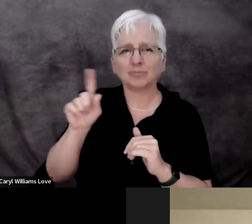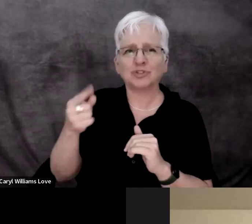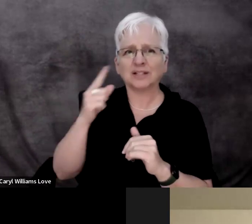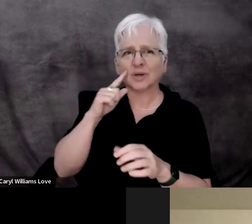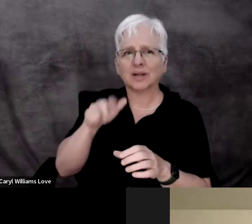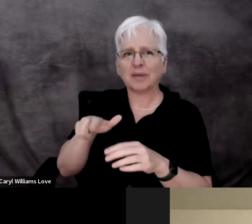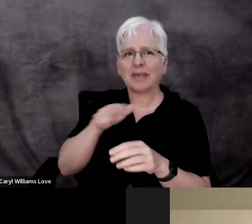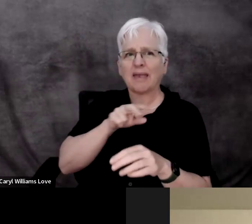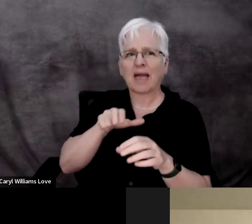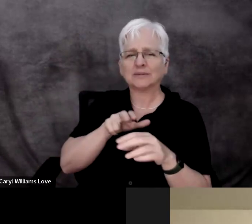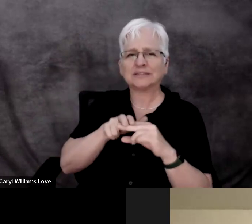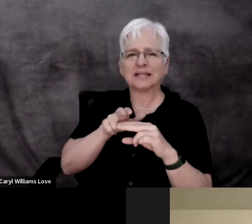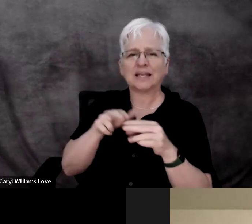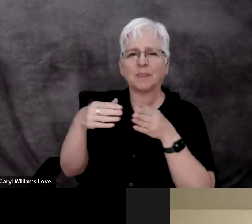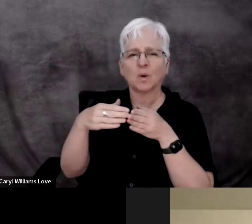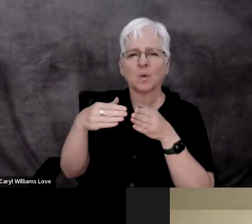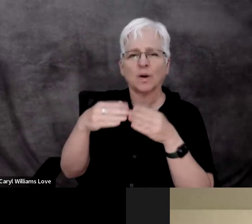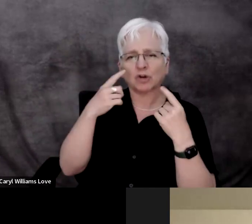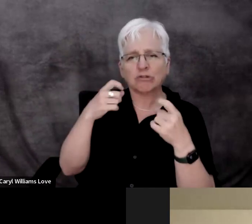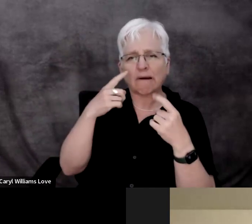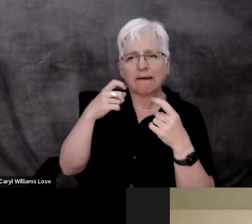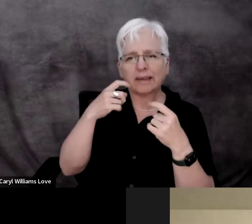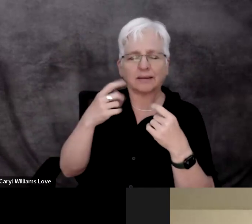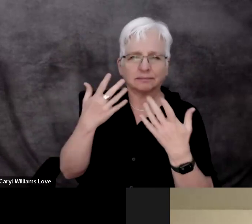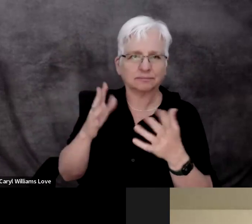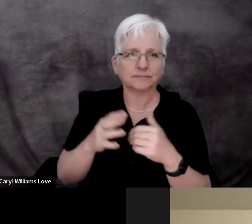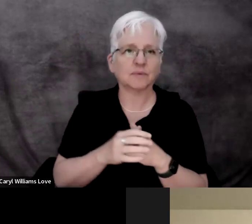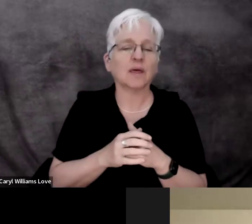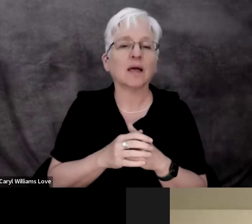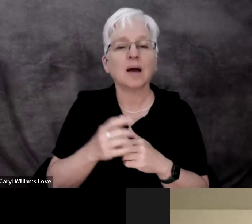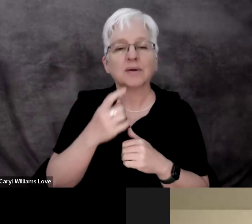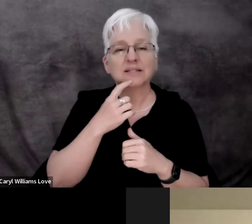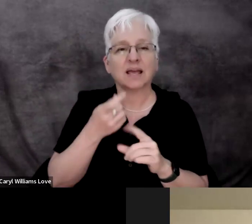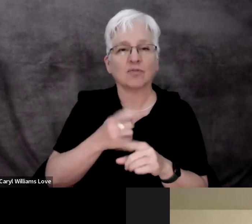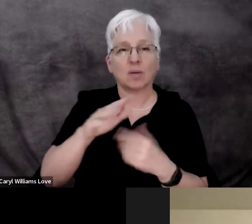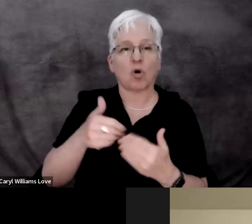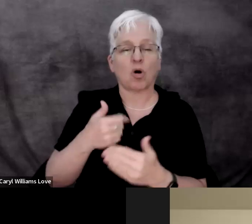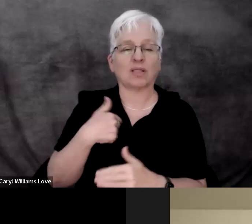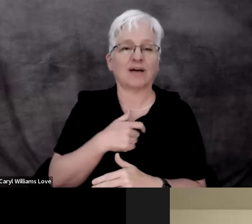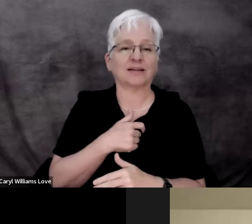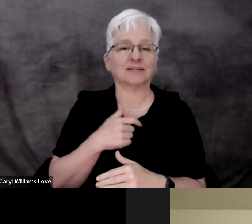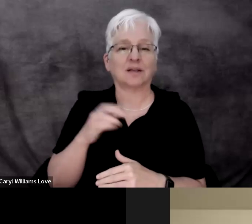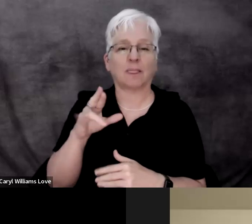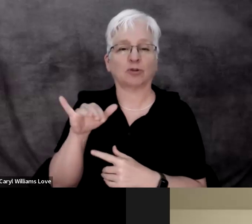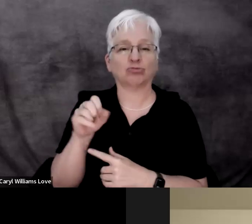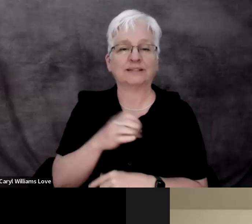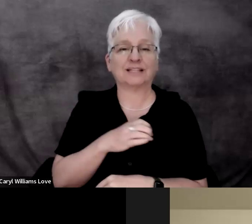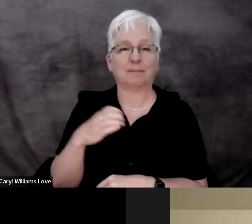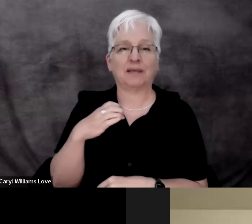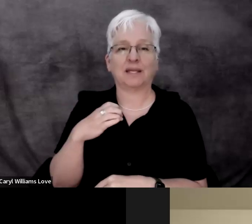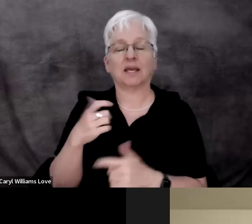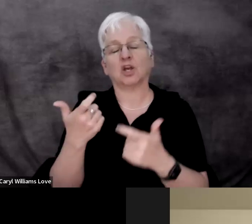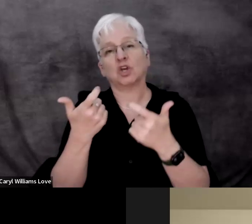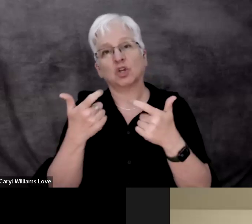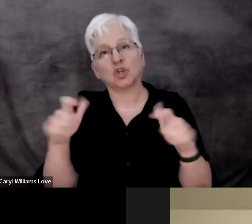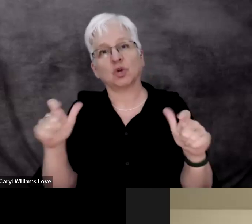This is a good place for that. I wanna say on behalf of all of us on the CRIS Committee, a huge